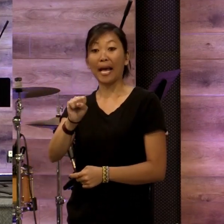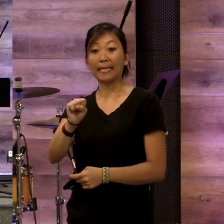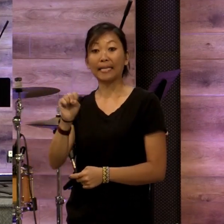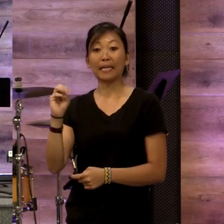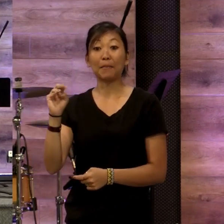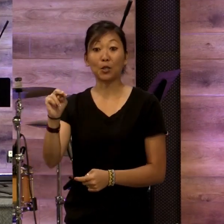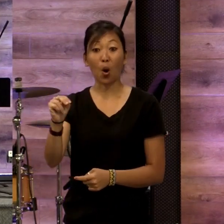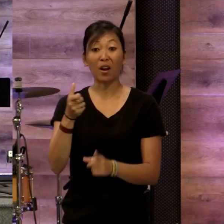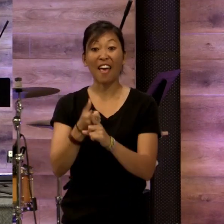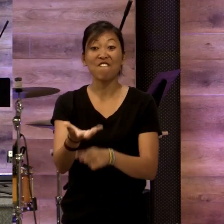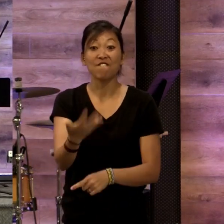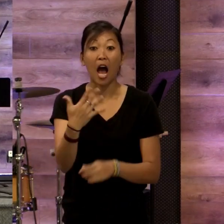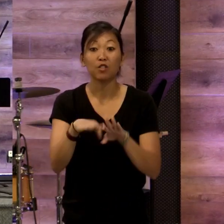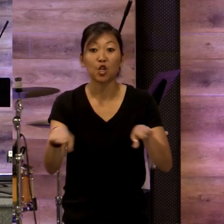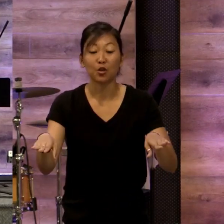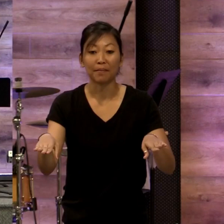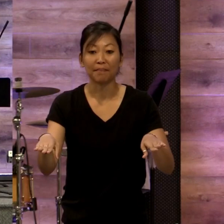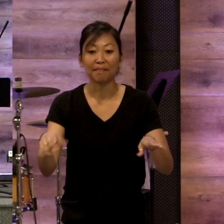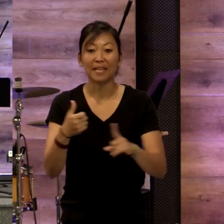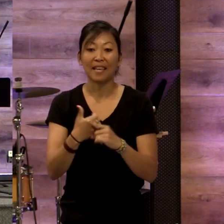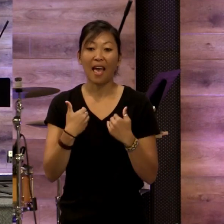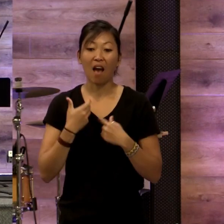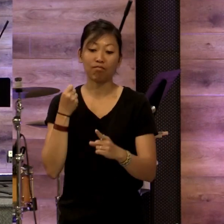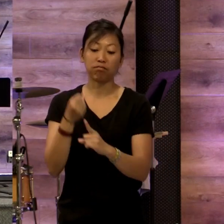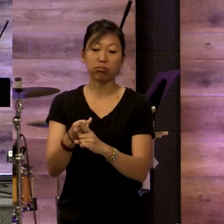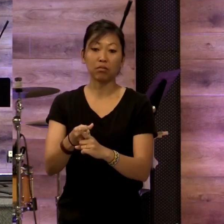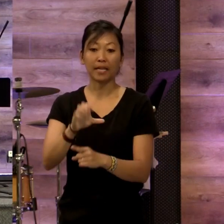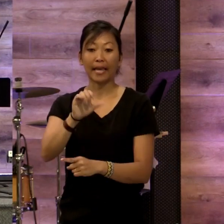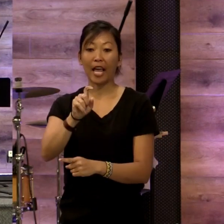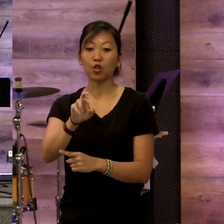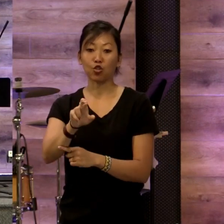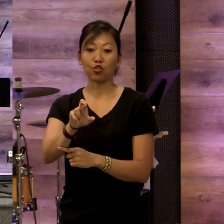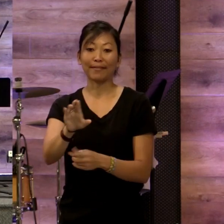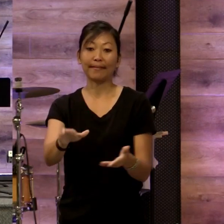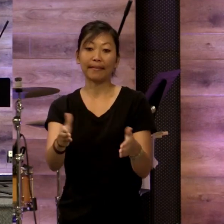children, and he lost his battle to cancer.